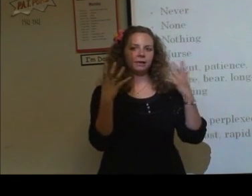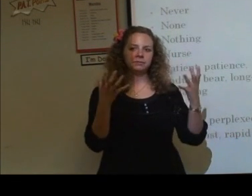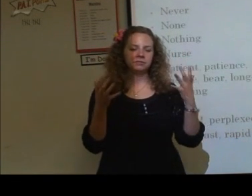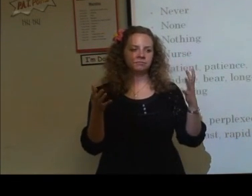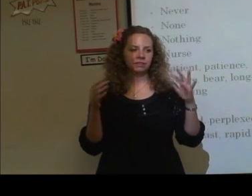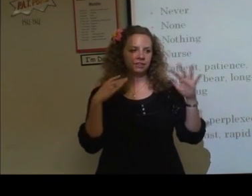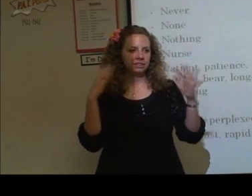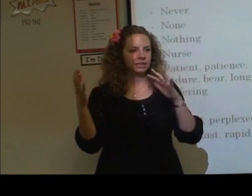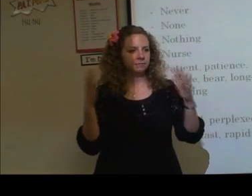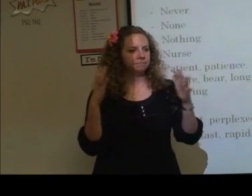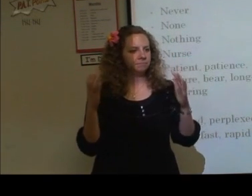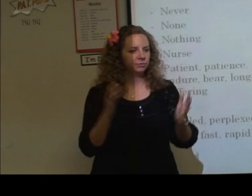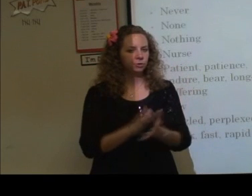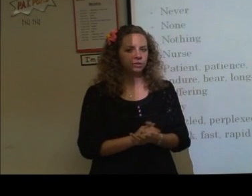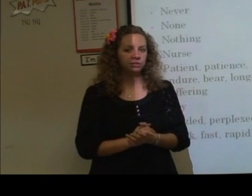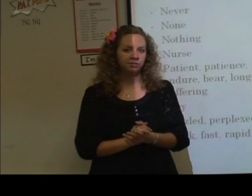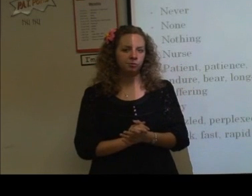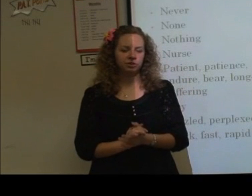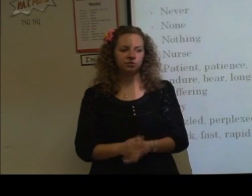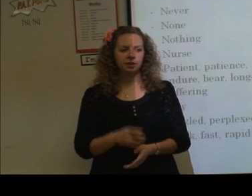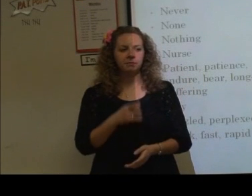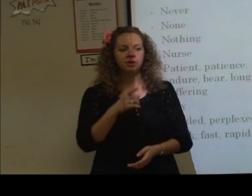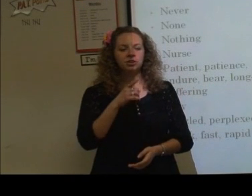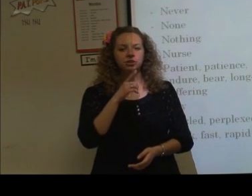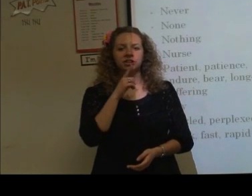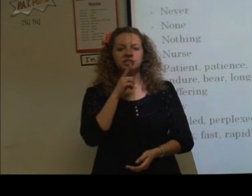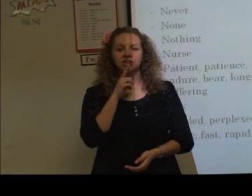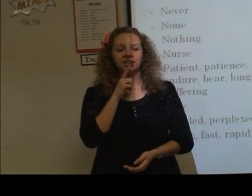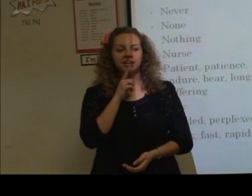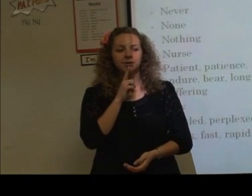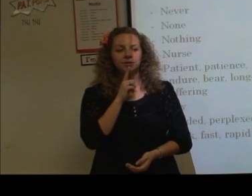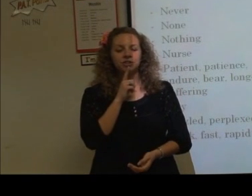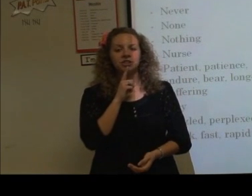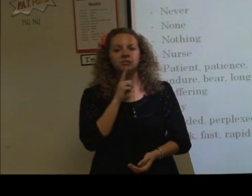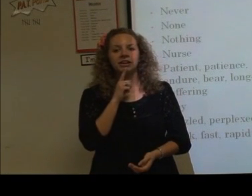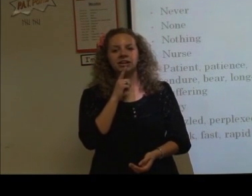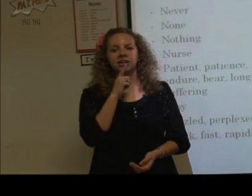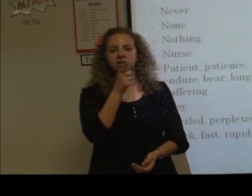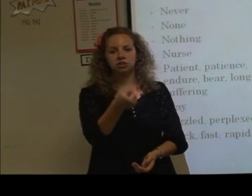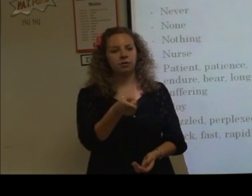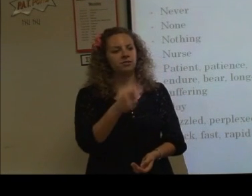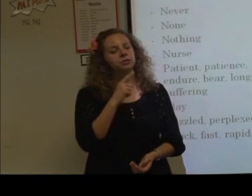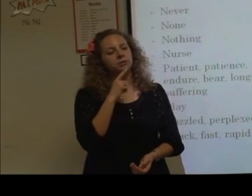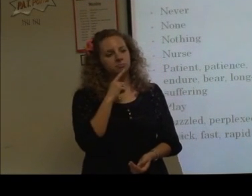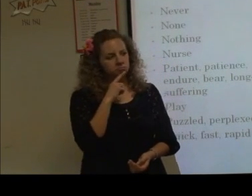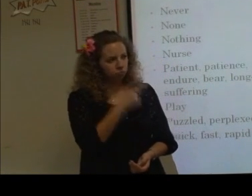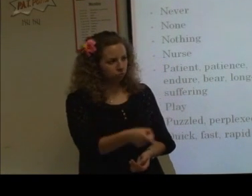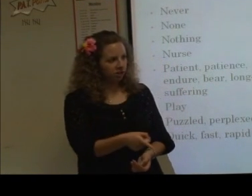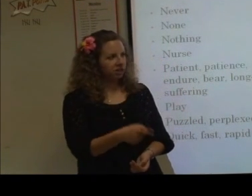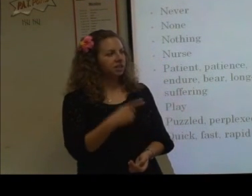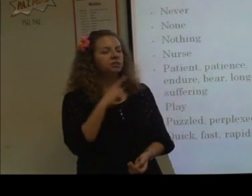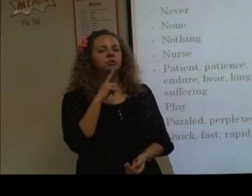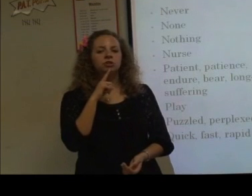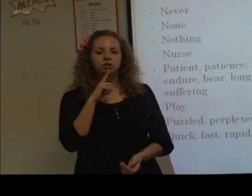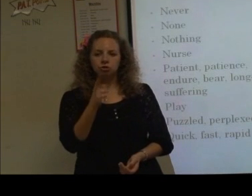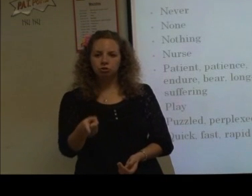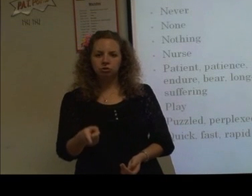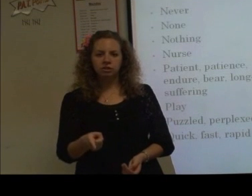concept, and but we use different words for them. So you're going to start here with your chin right here and just go out this way. Really,